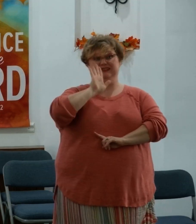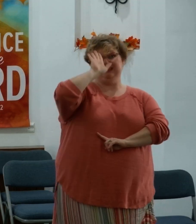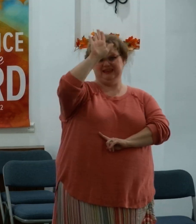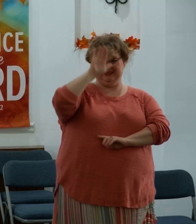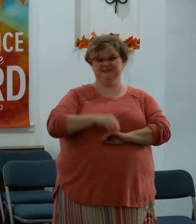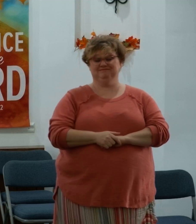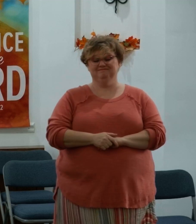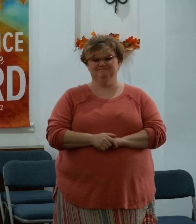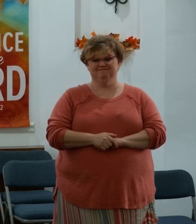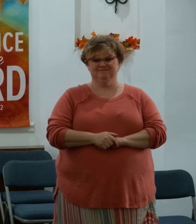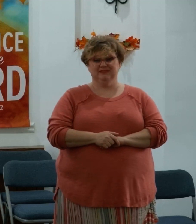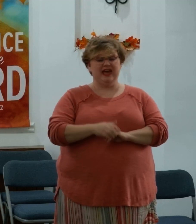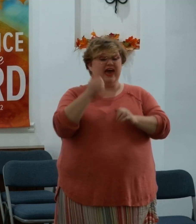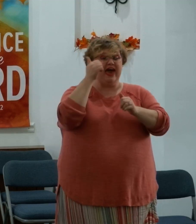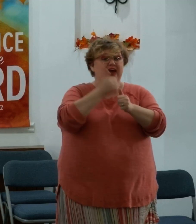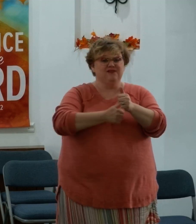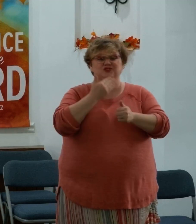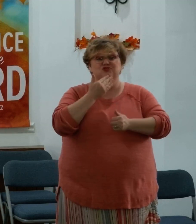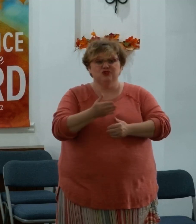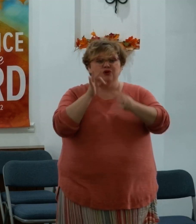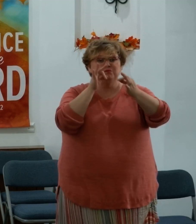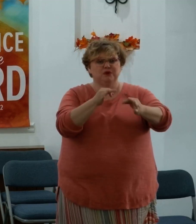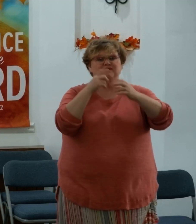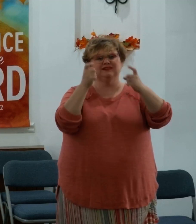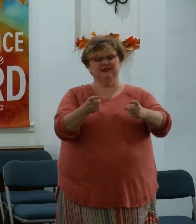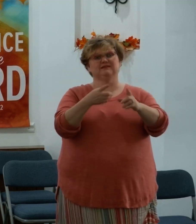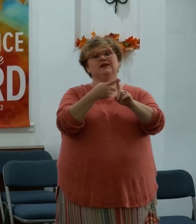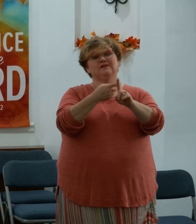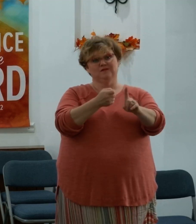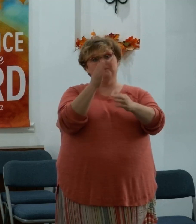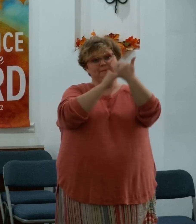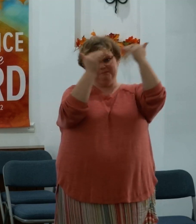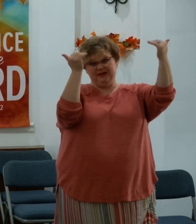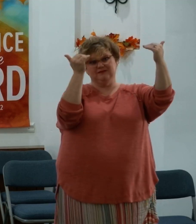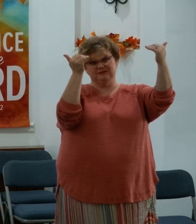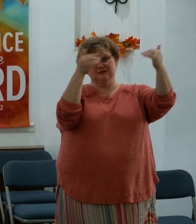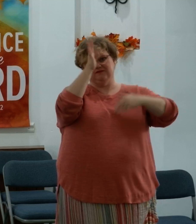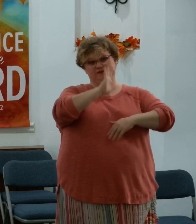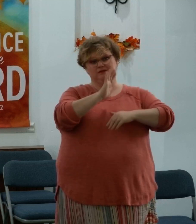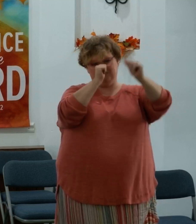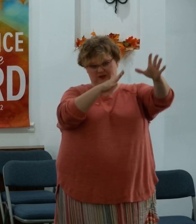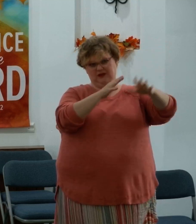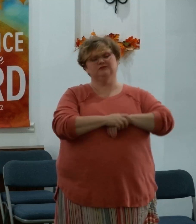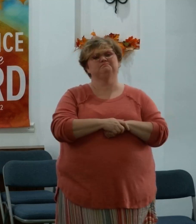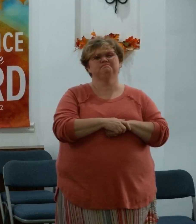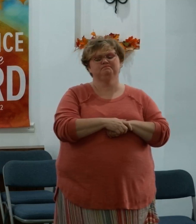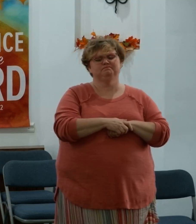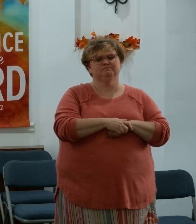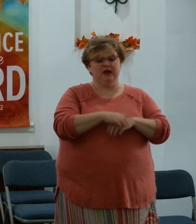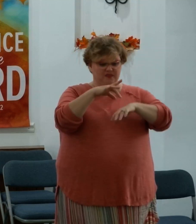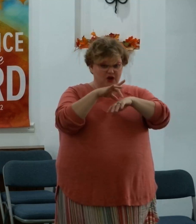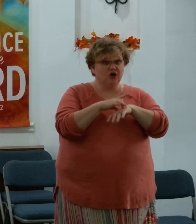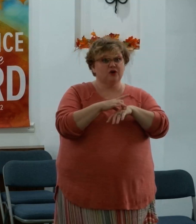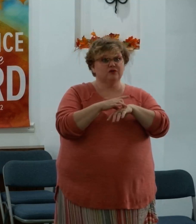and perfect gift comes from the Father. The Father of lights comes from above. We have nothing. The earth is the Lord's and the fullness